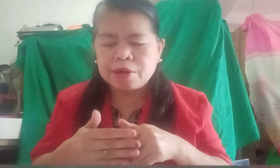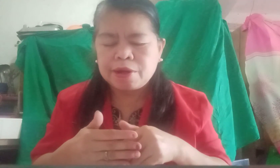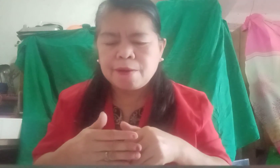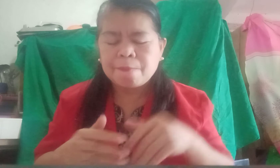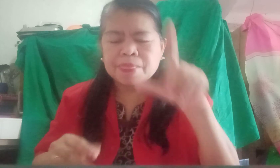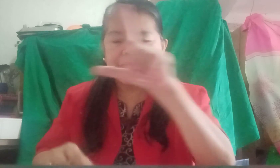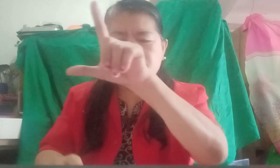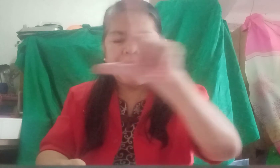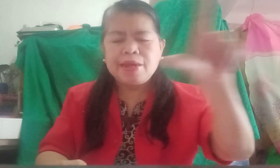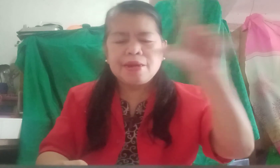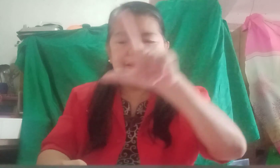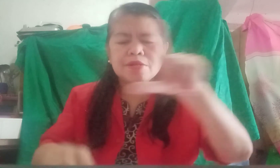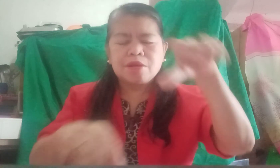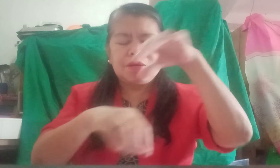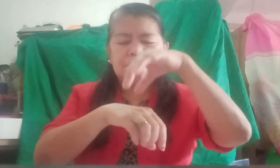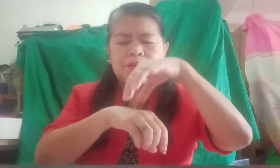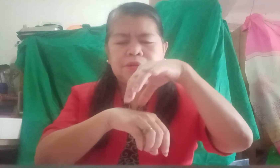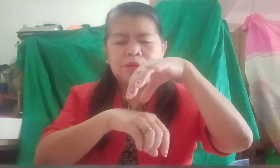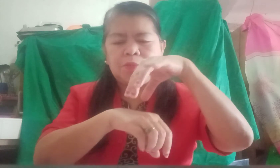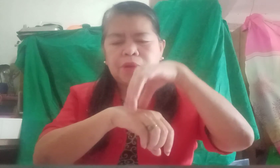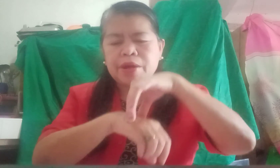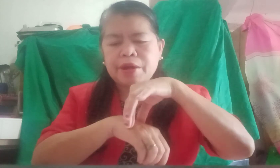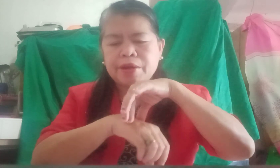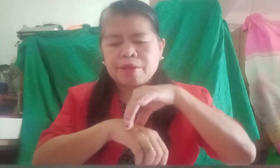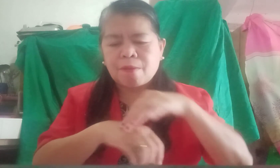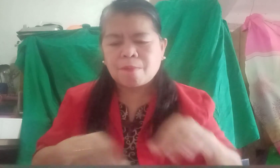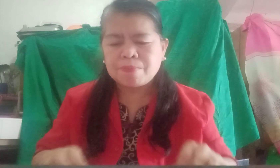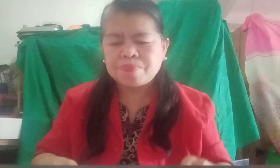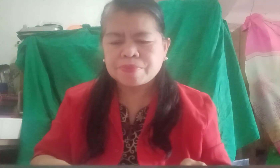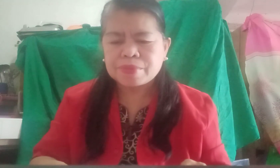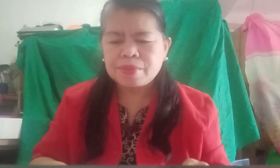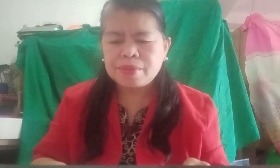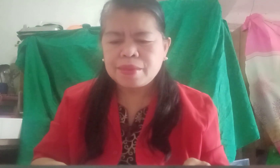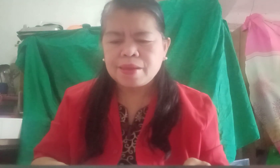interior layers of Earth.